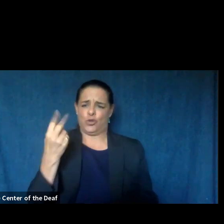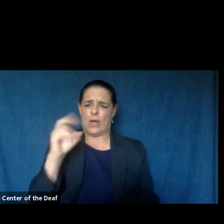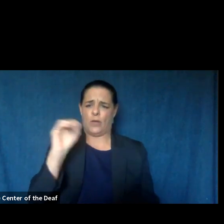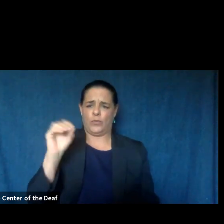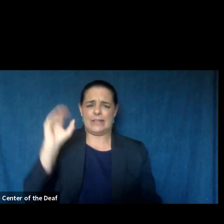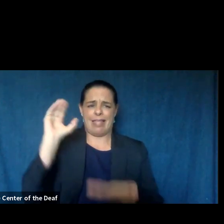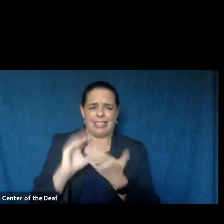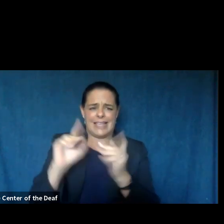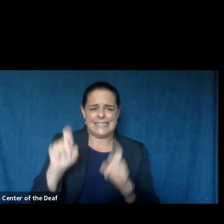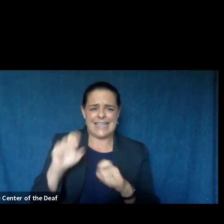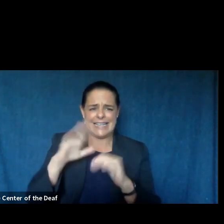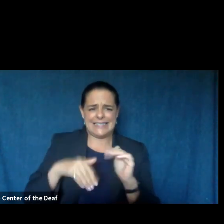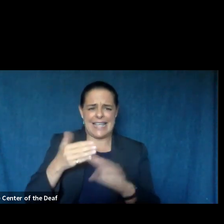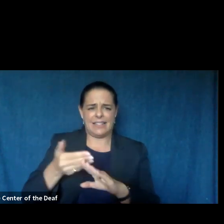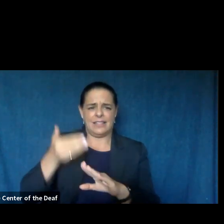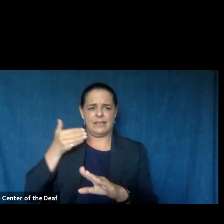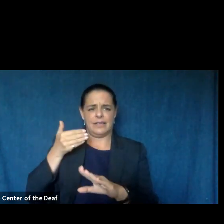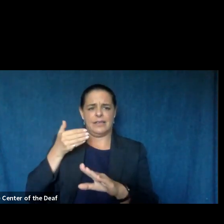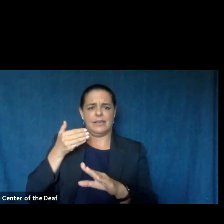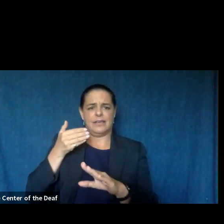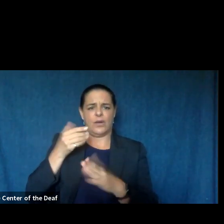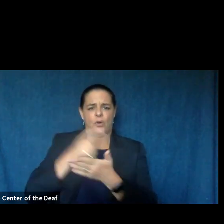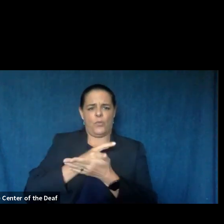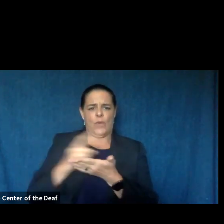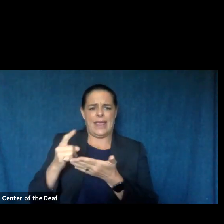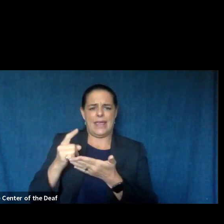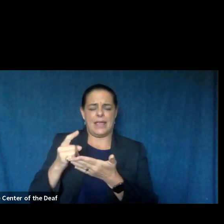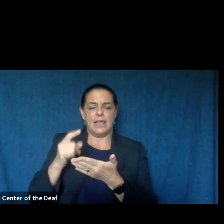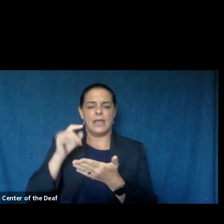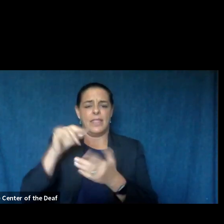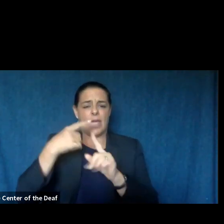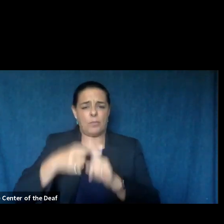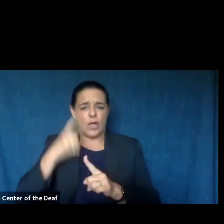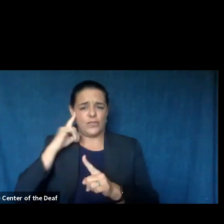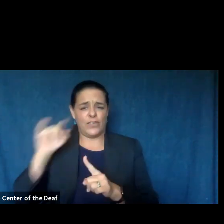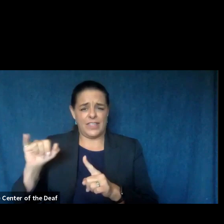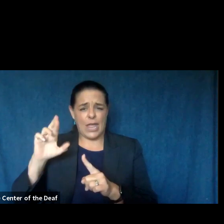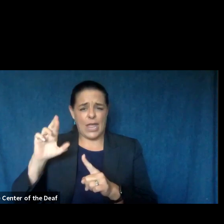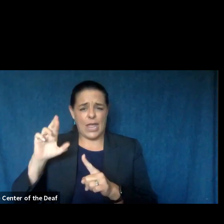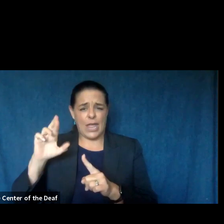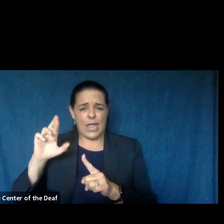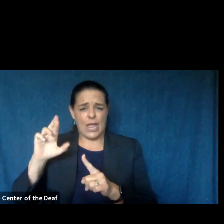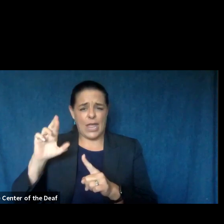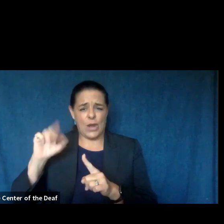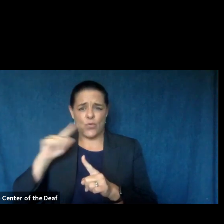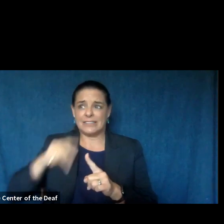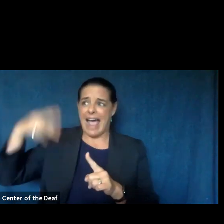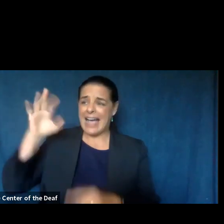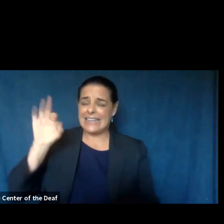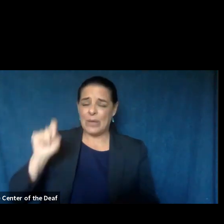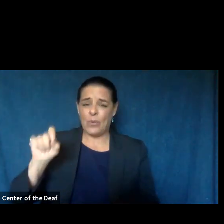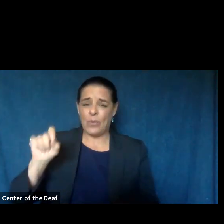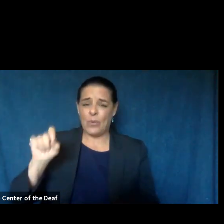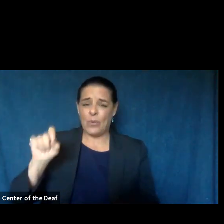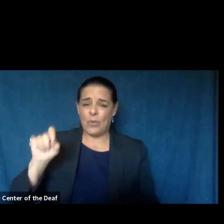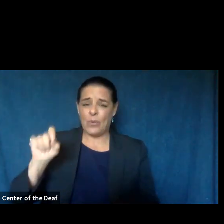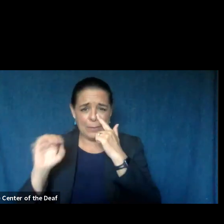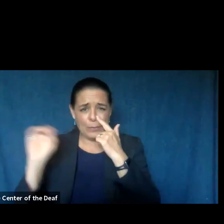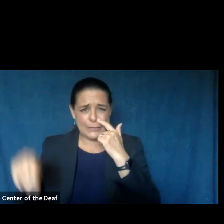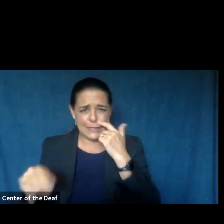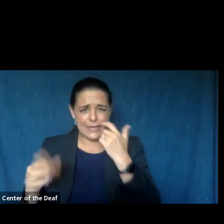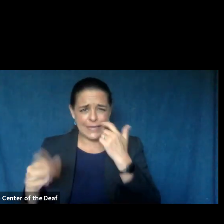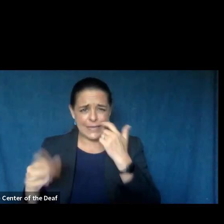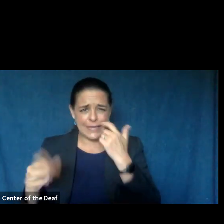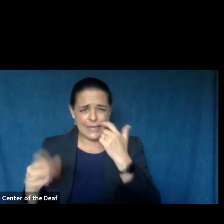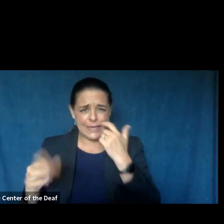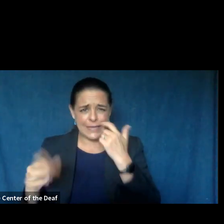fewer tests than the prior benchmark week. The positivity rate for that same week is at an all-time high, 9.83%. So we